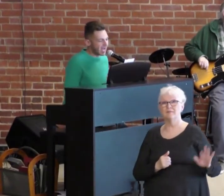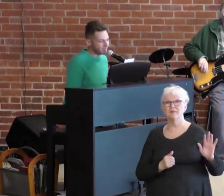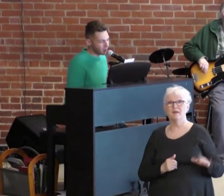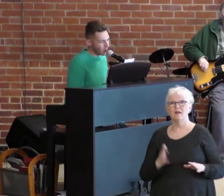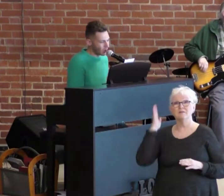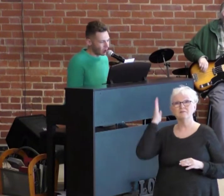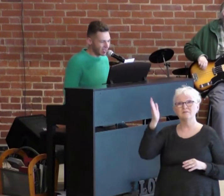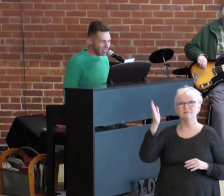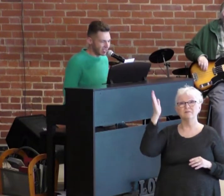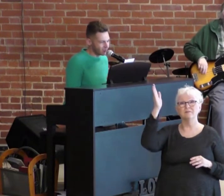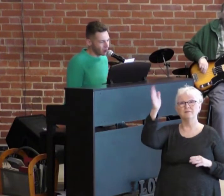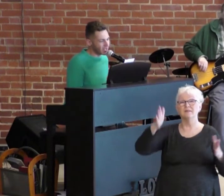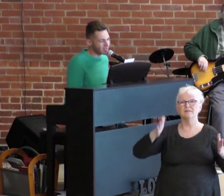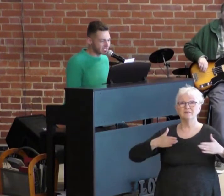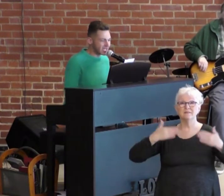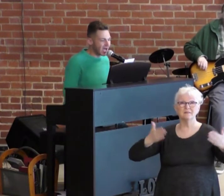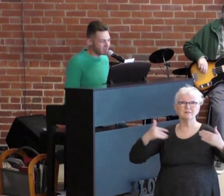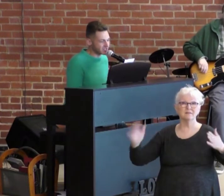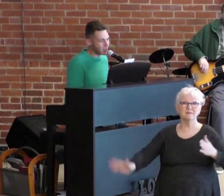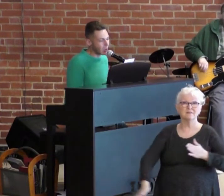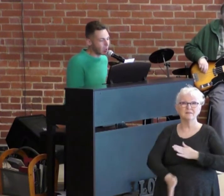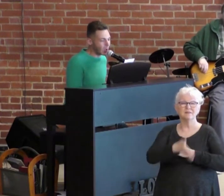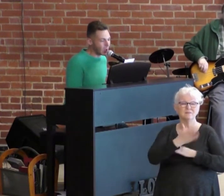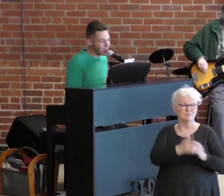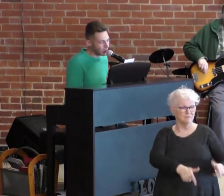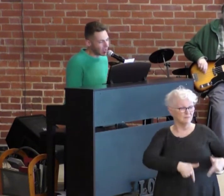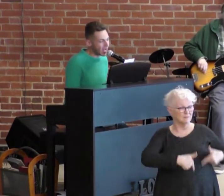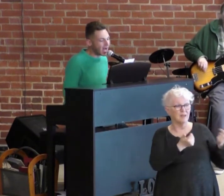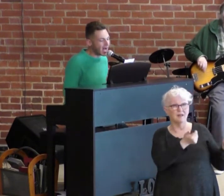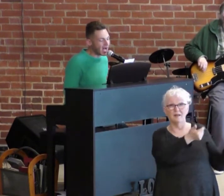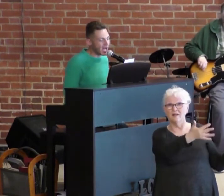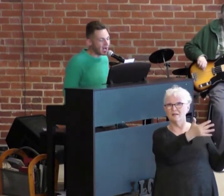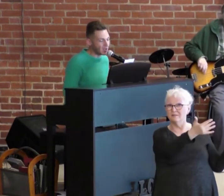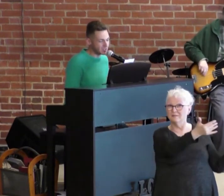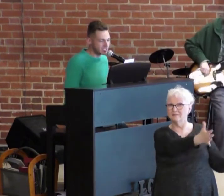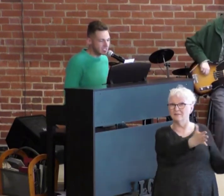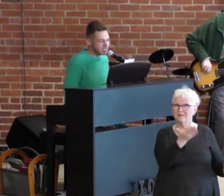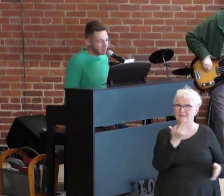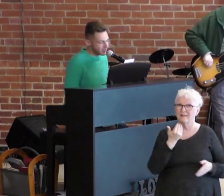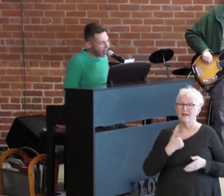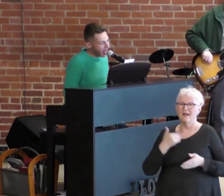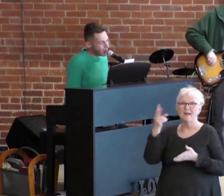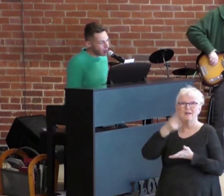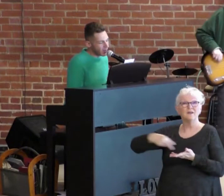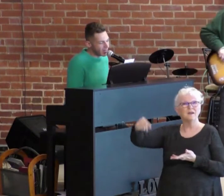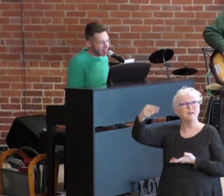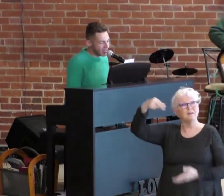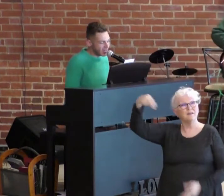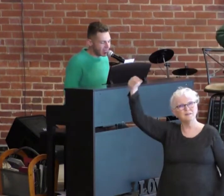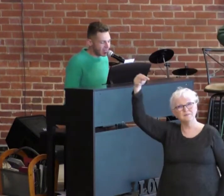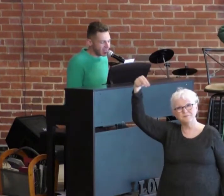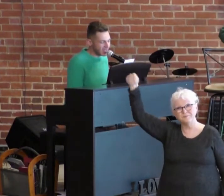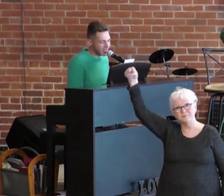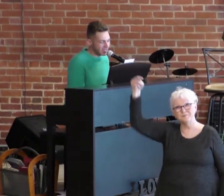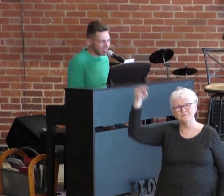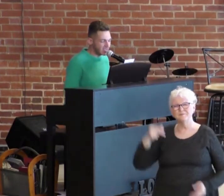Some glad morning when this life is o'er, I'll fly away